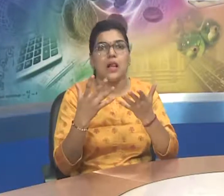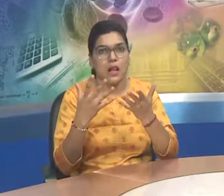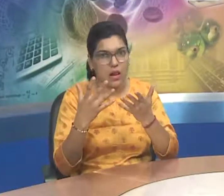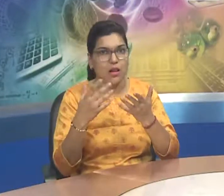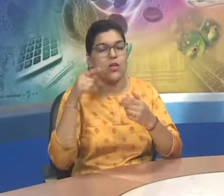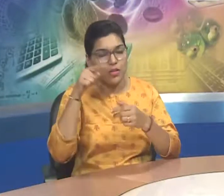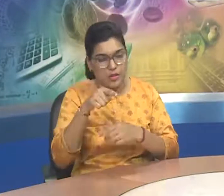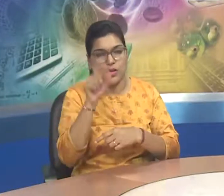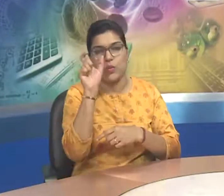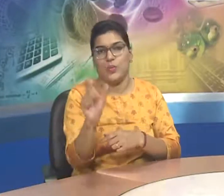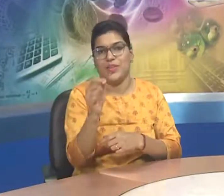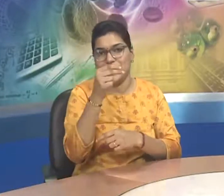itching in it.